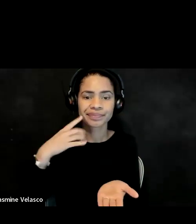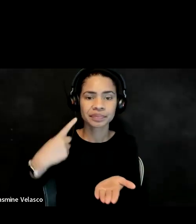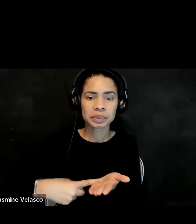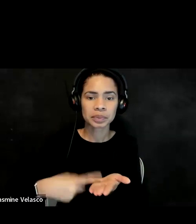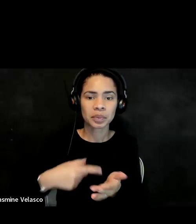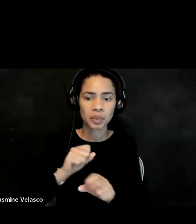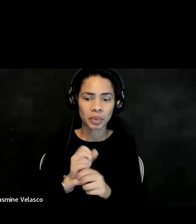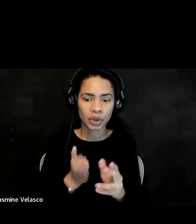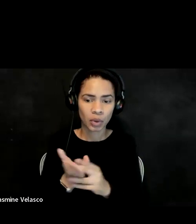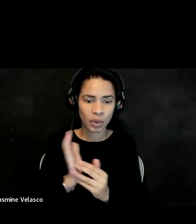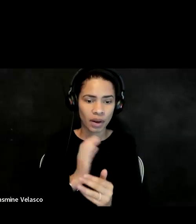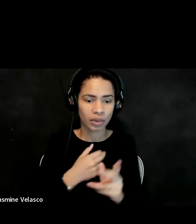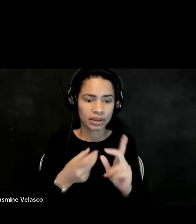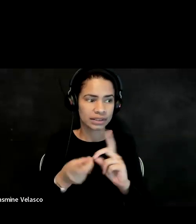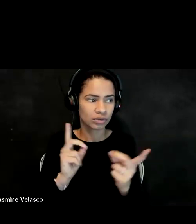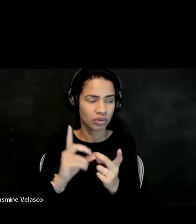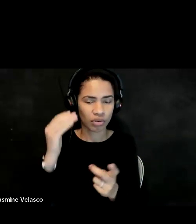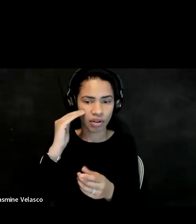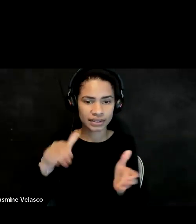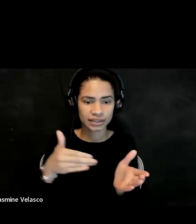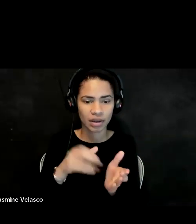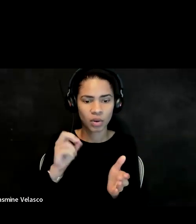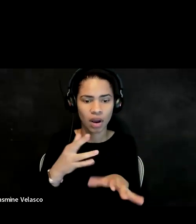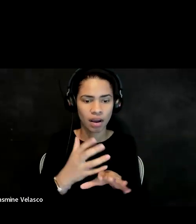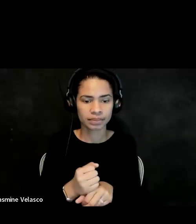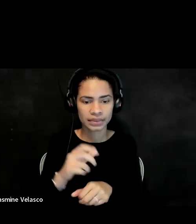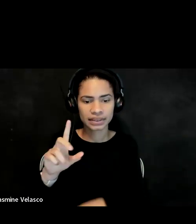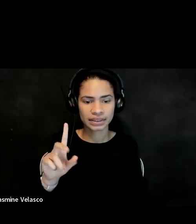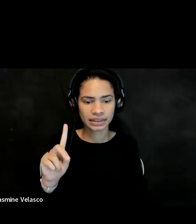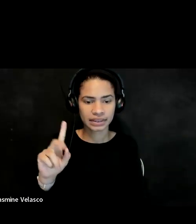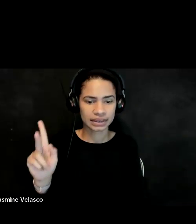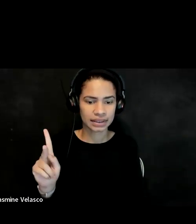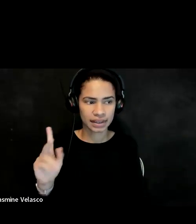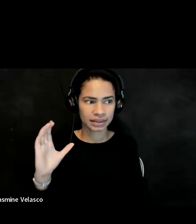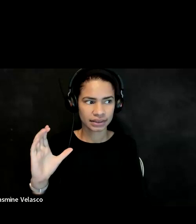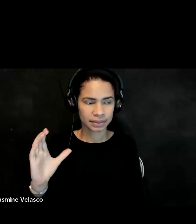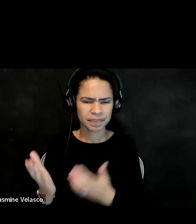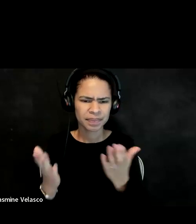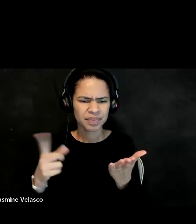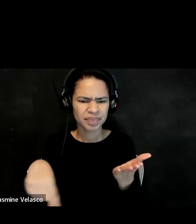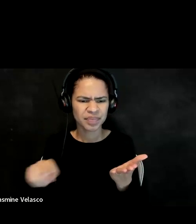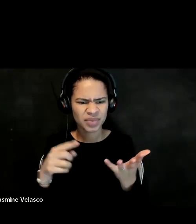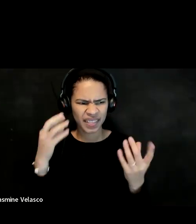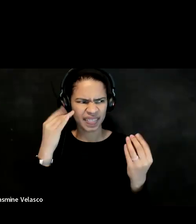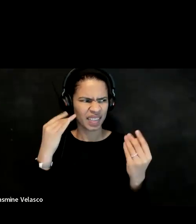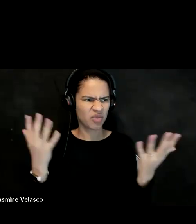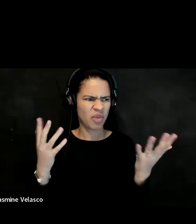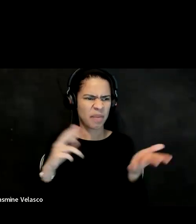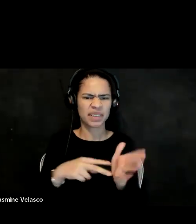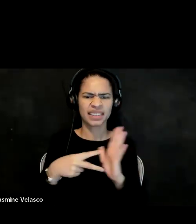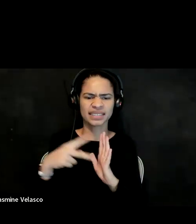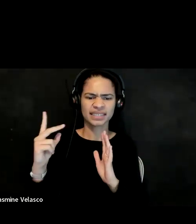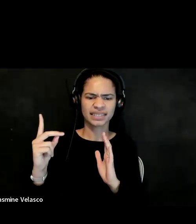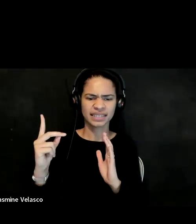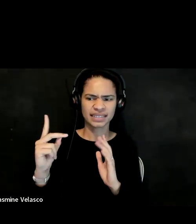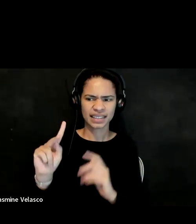the Digital Knowledge Center, aka the DKC. So you may be wondering, what is a DKC? We